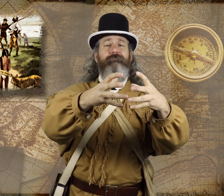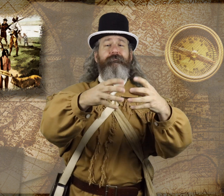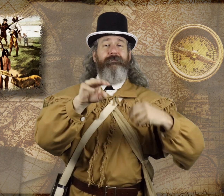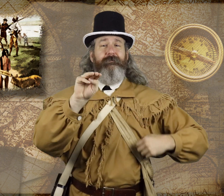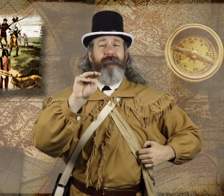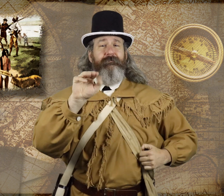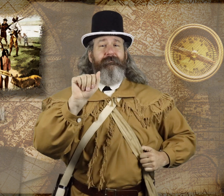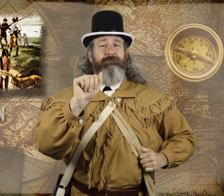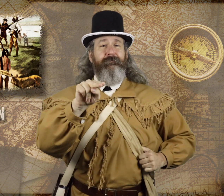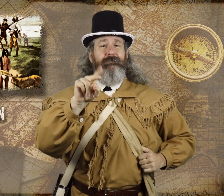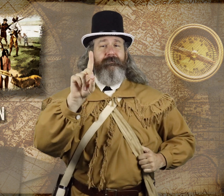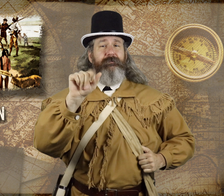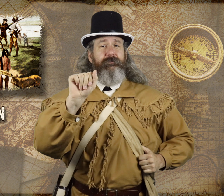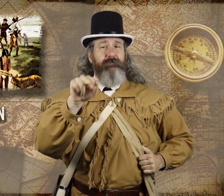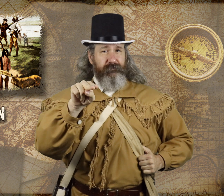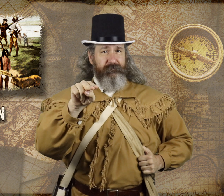Members of the Mandan